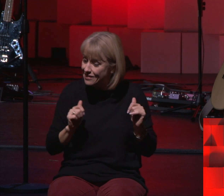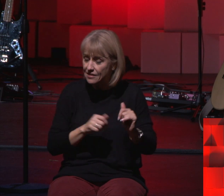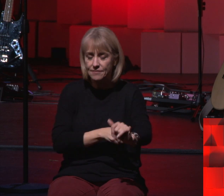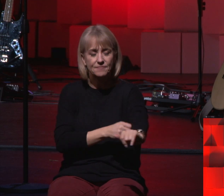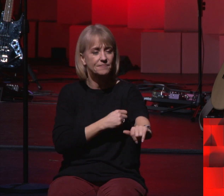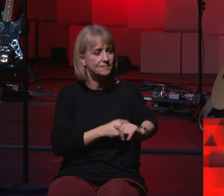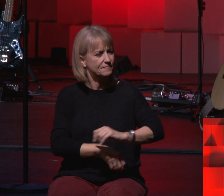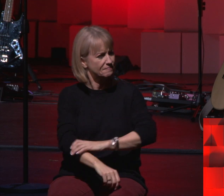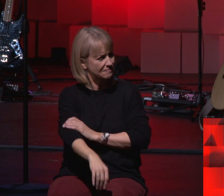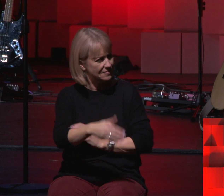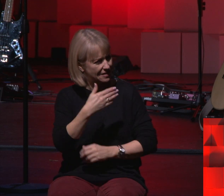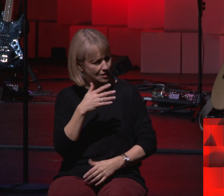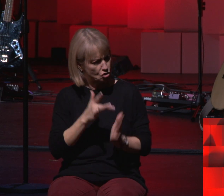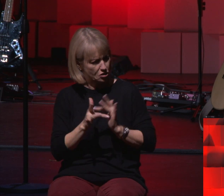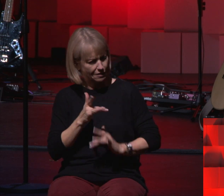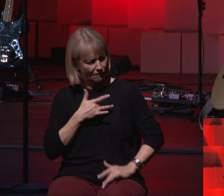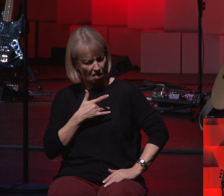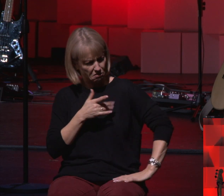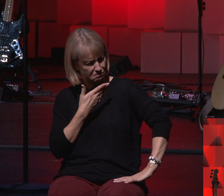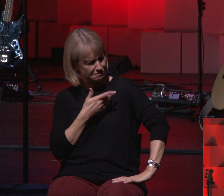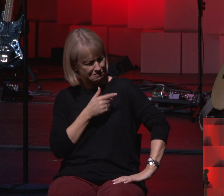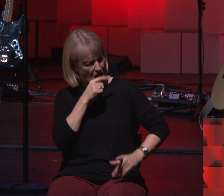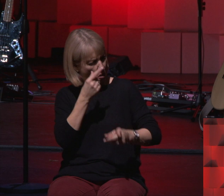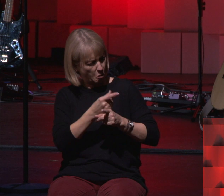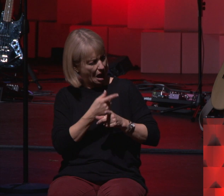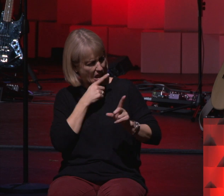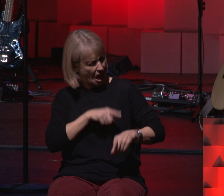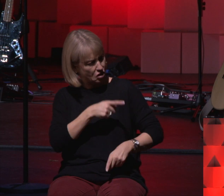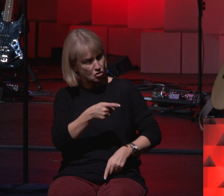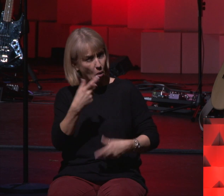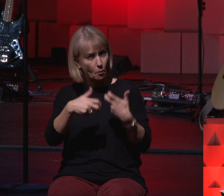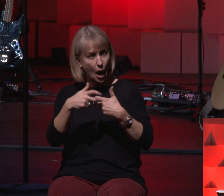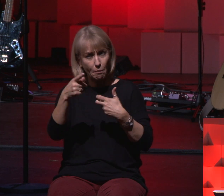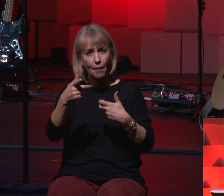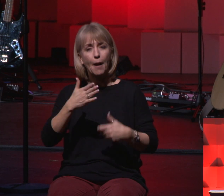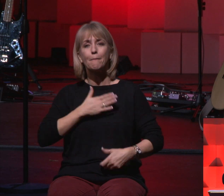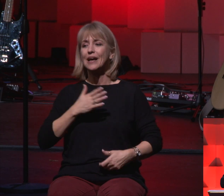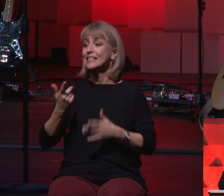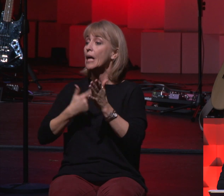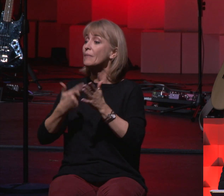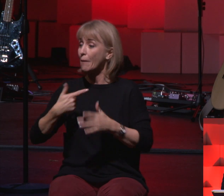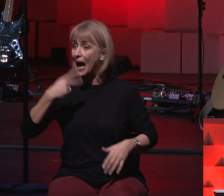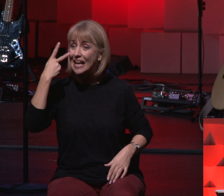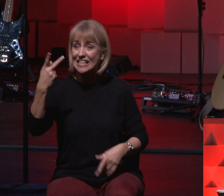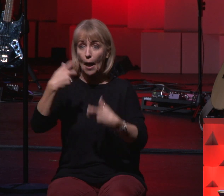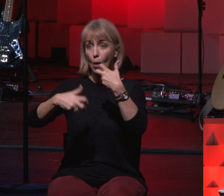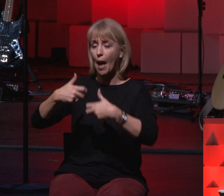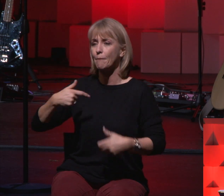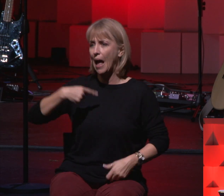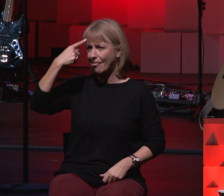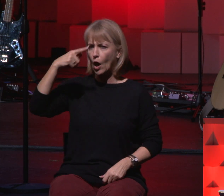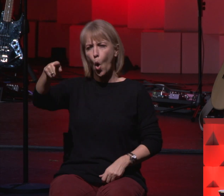wasn't a very good solution in Jesus' mind. Sometimes we see a problem and our solution is they need to go take care of that